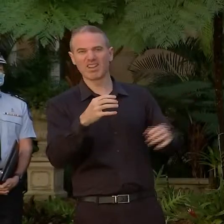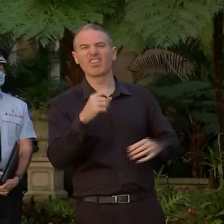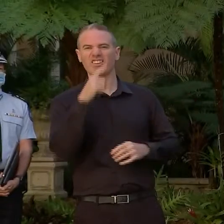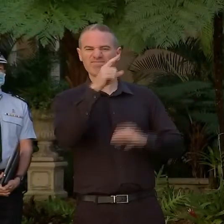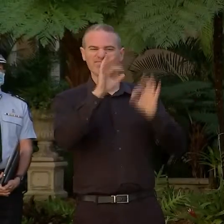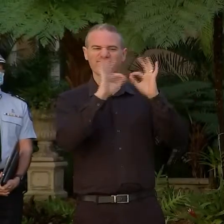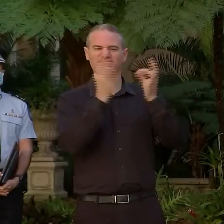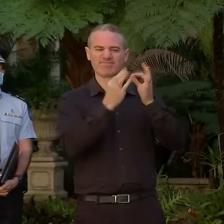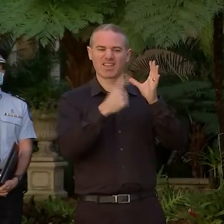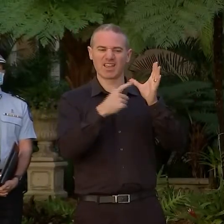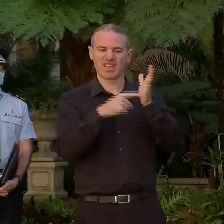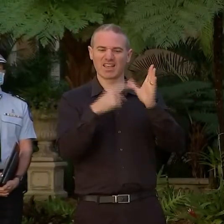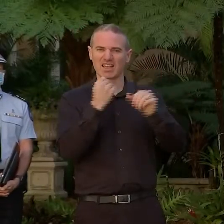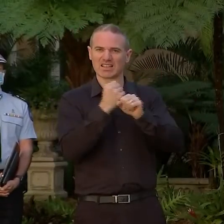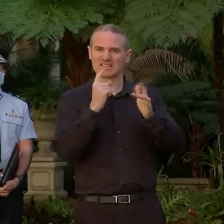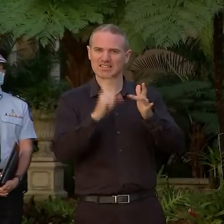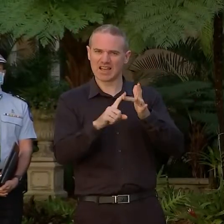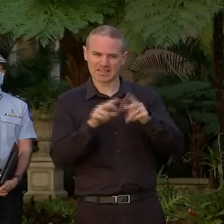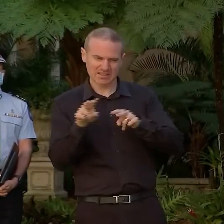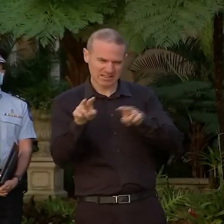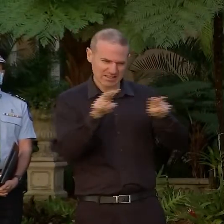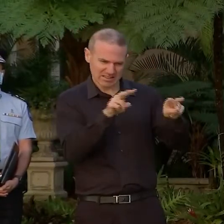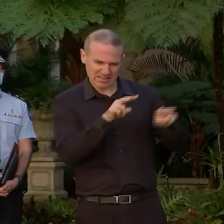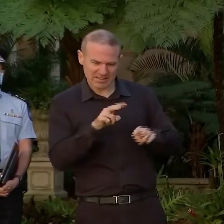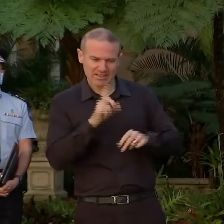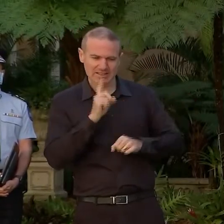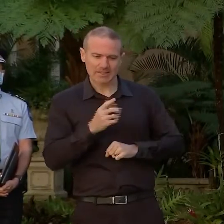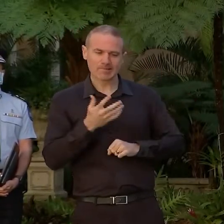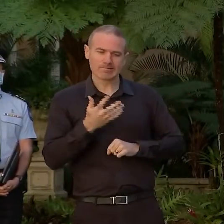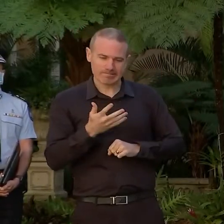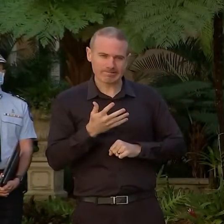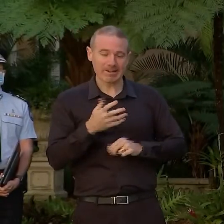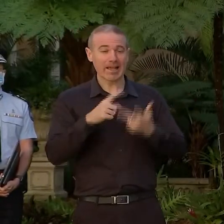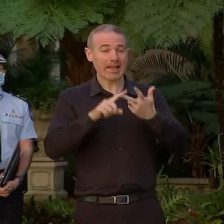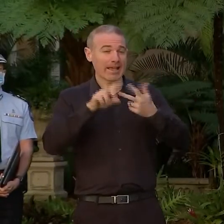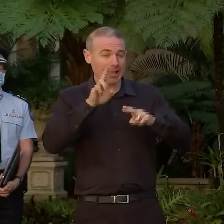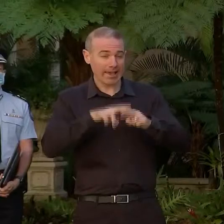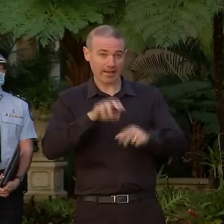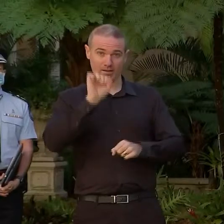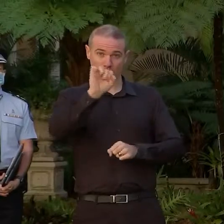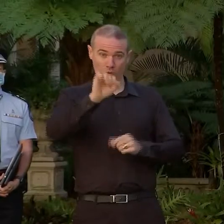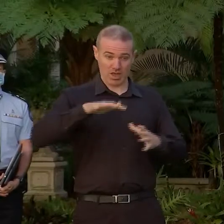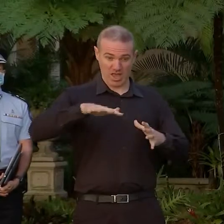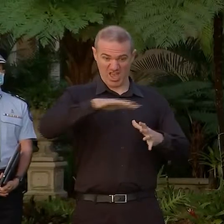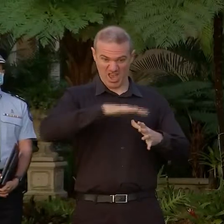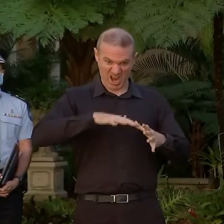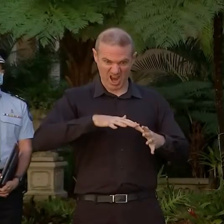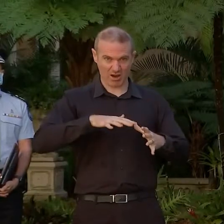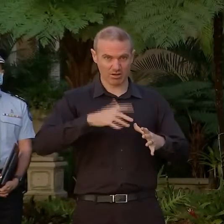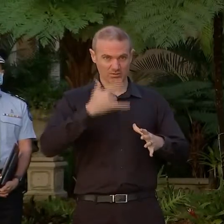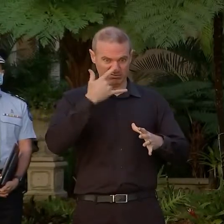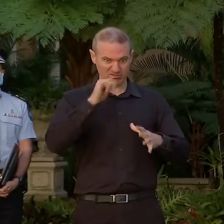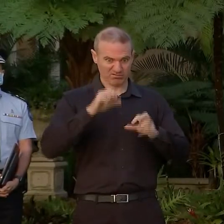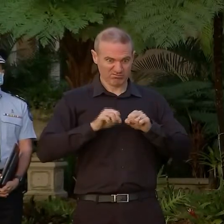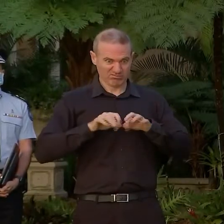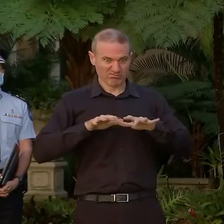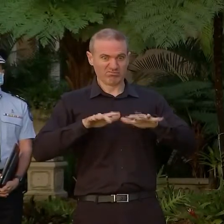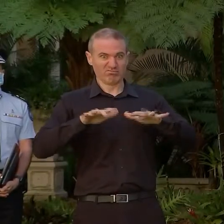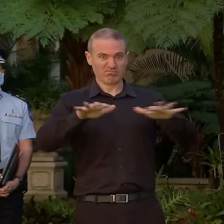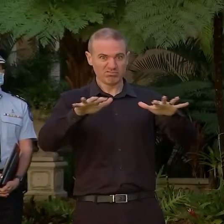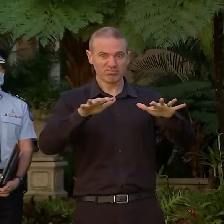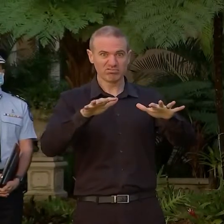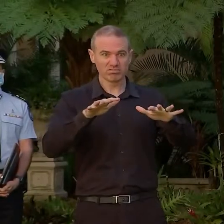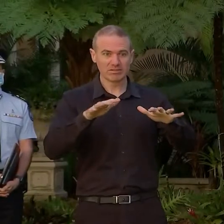their advice and said for those people in an outbreak area that they, if they are under the age of